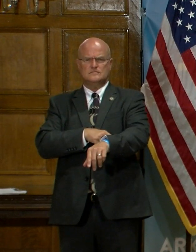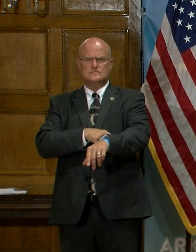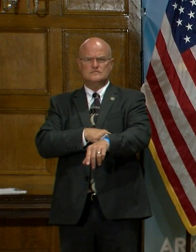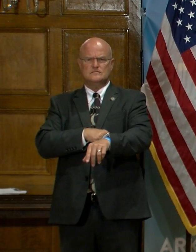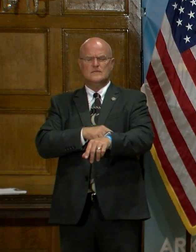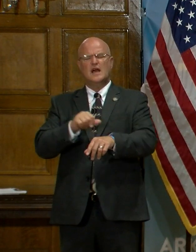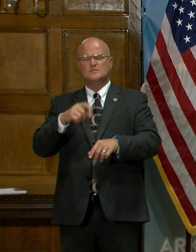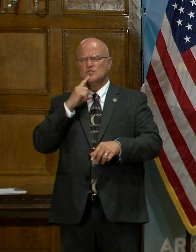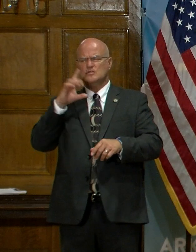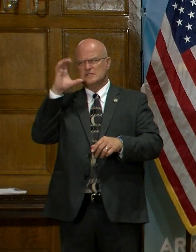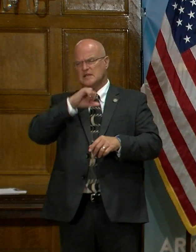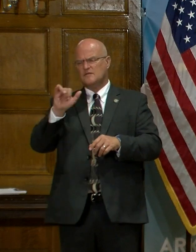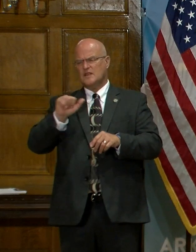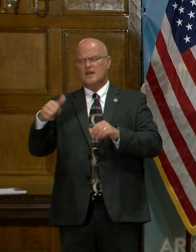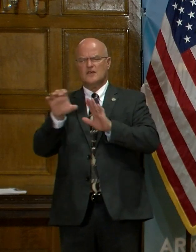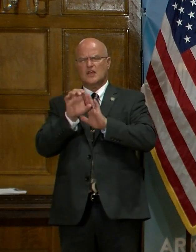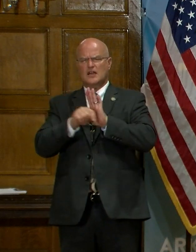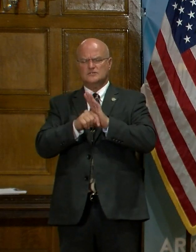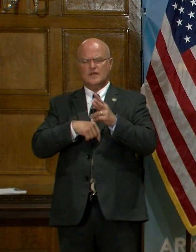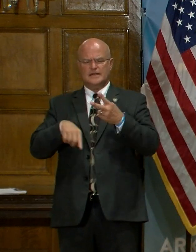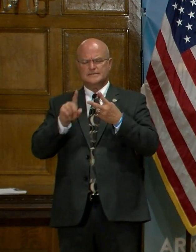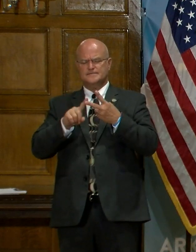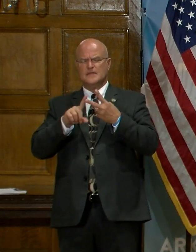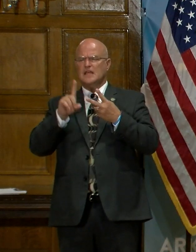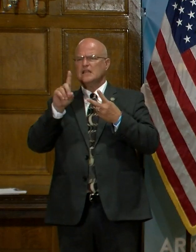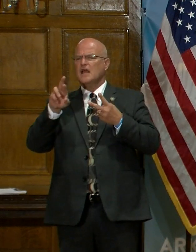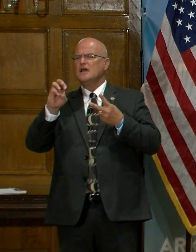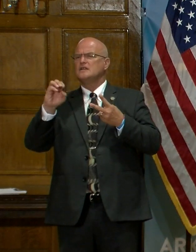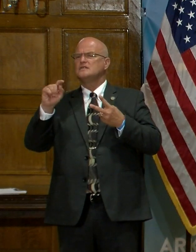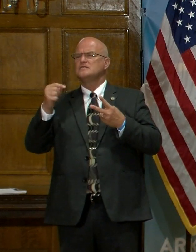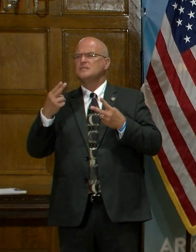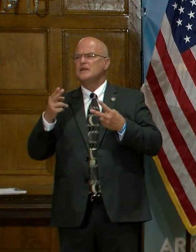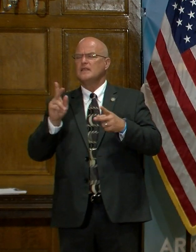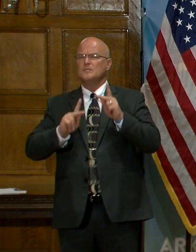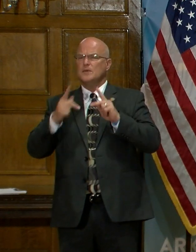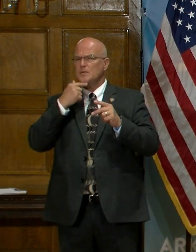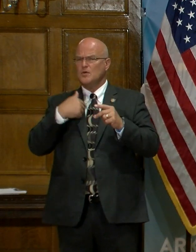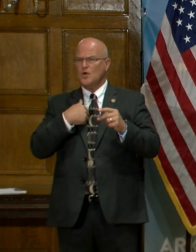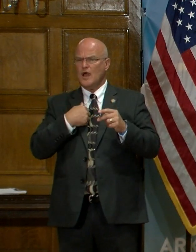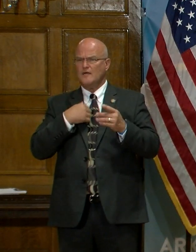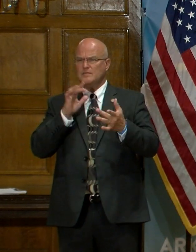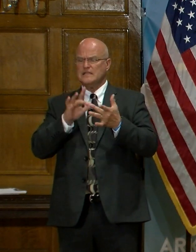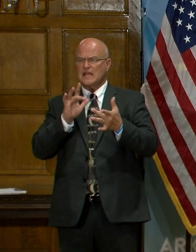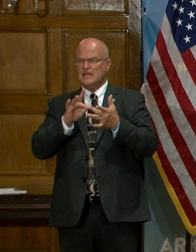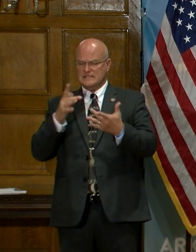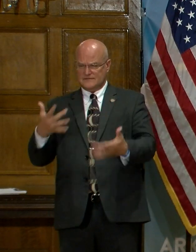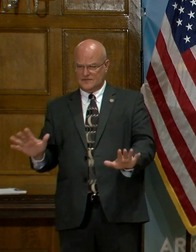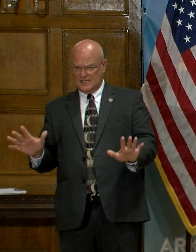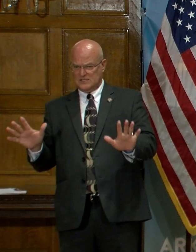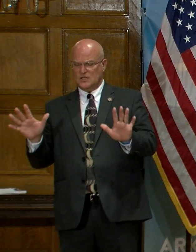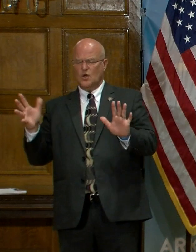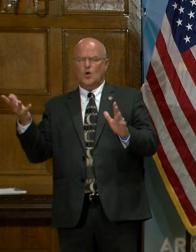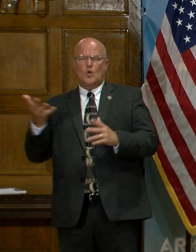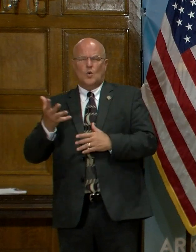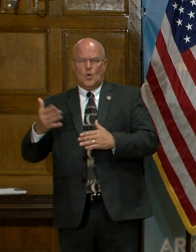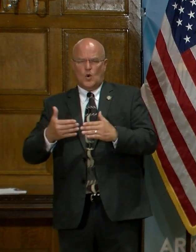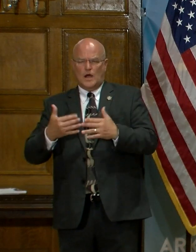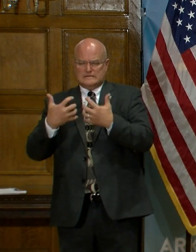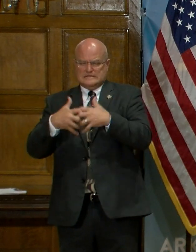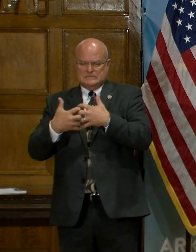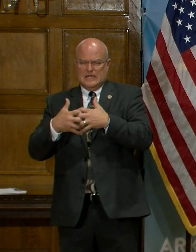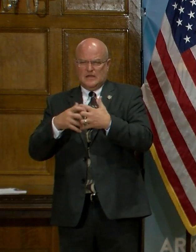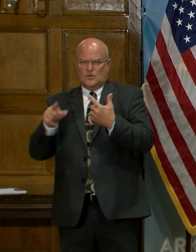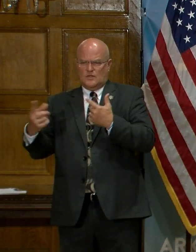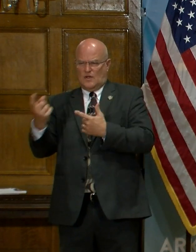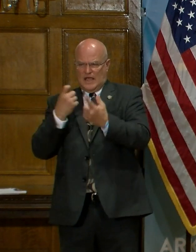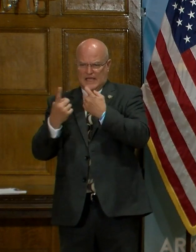other contractor. And then for Dr. Smith, on people who have been contacted, what's the mechanism